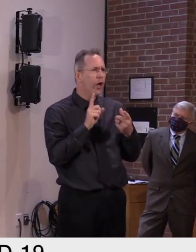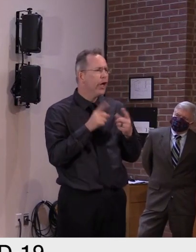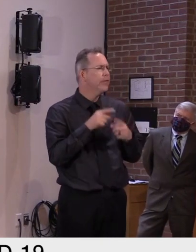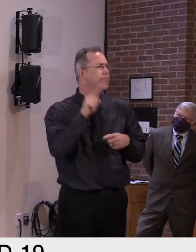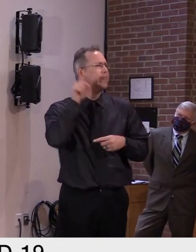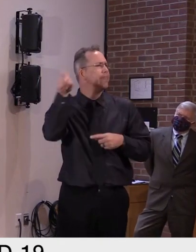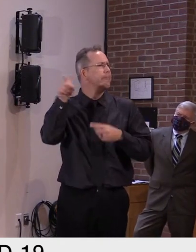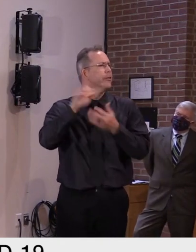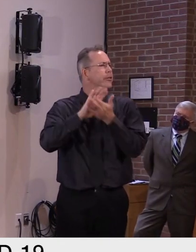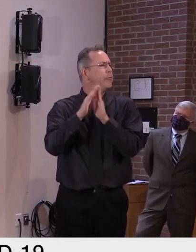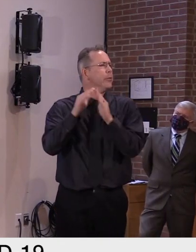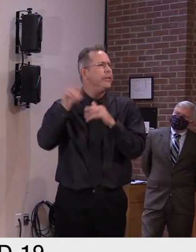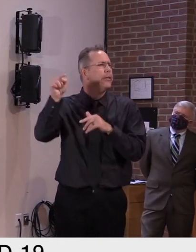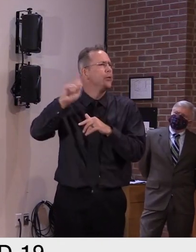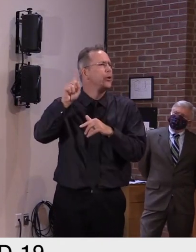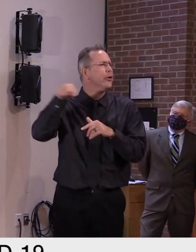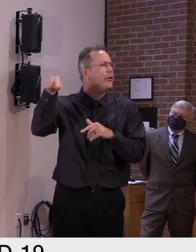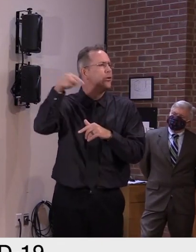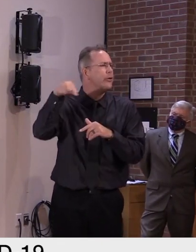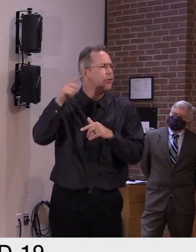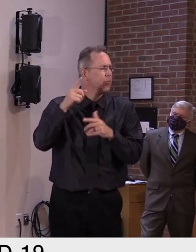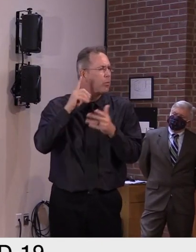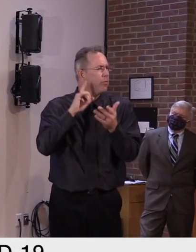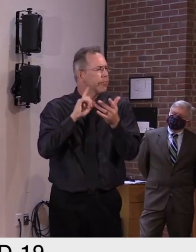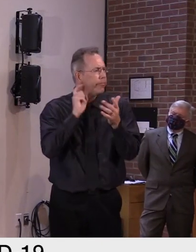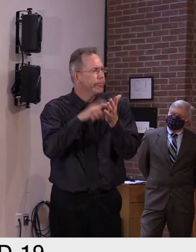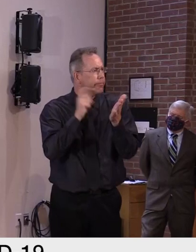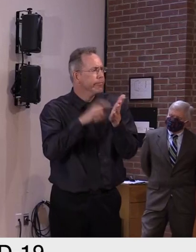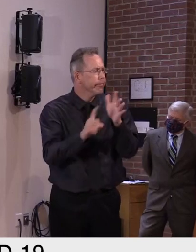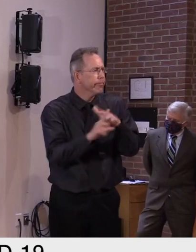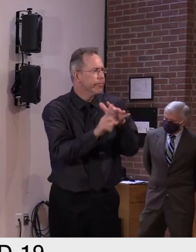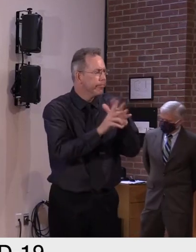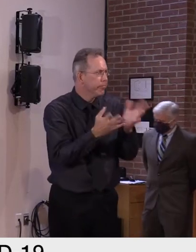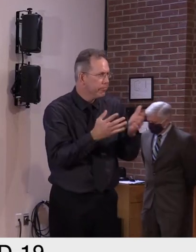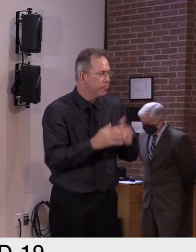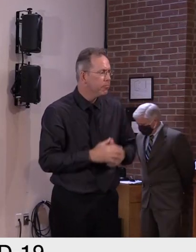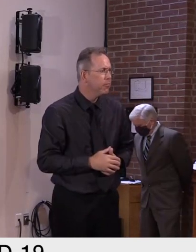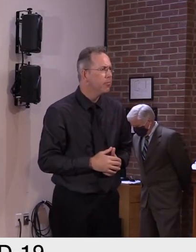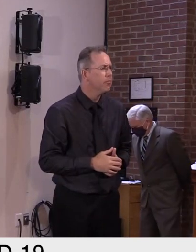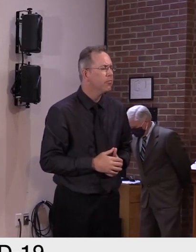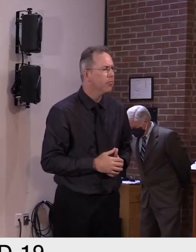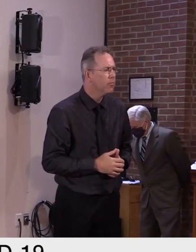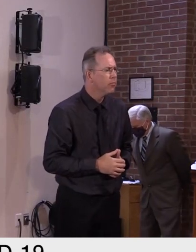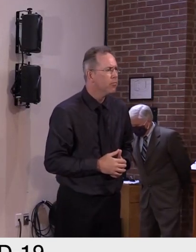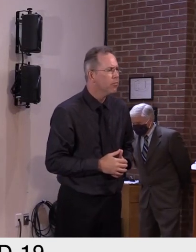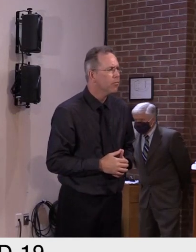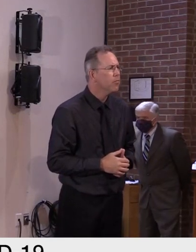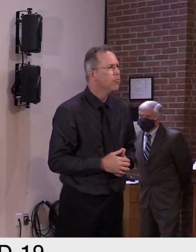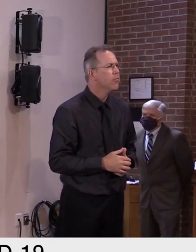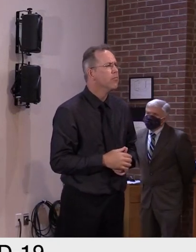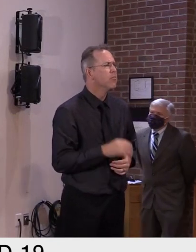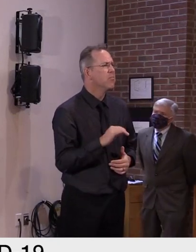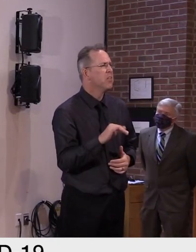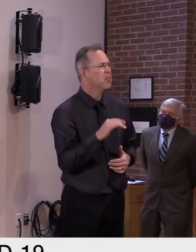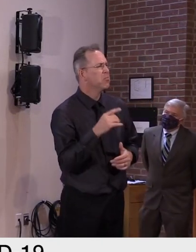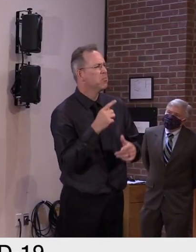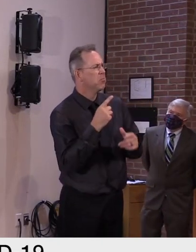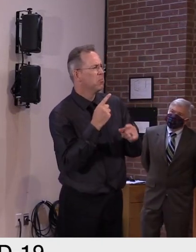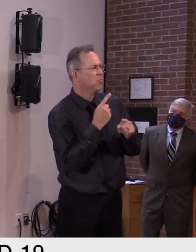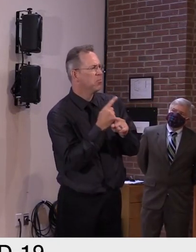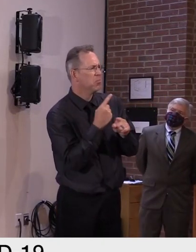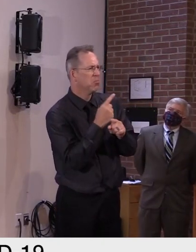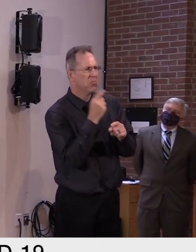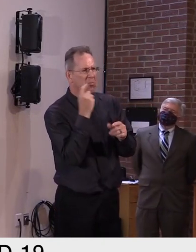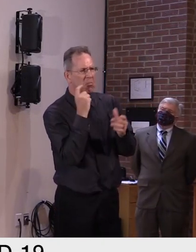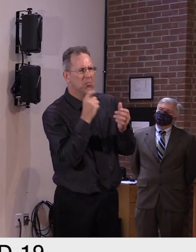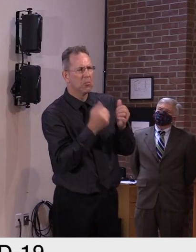school. And most of the cases we were seeing early on were kind of like that. And